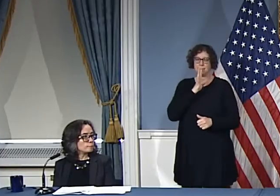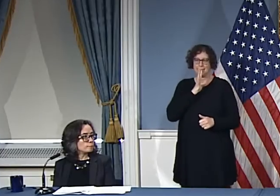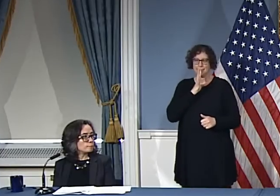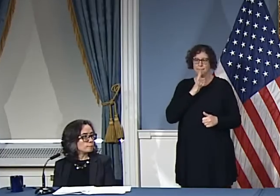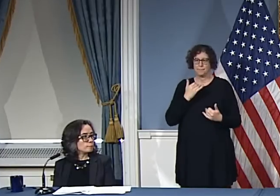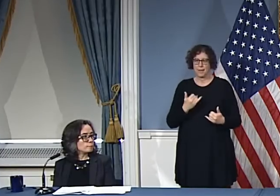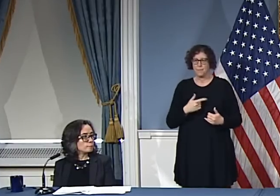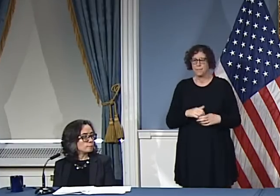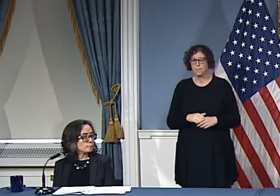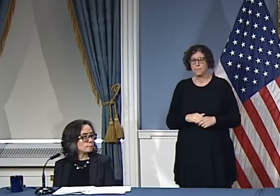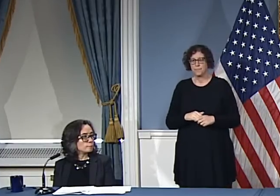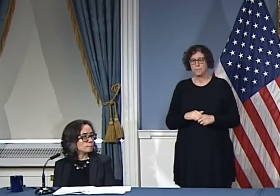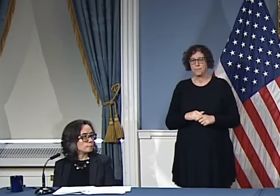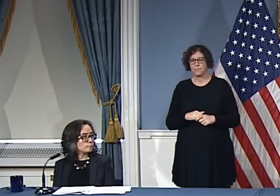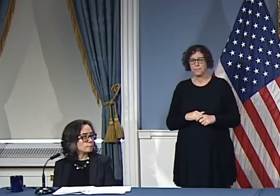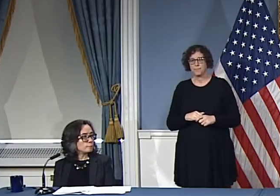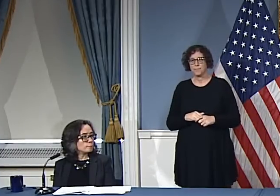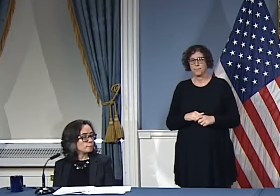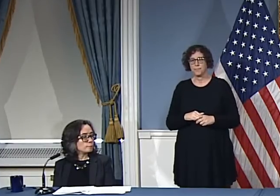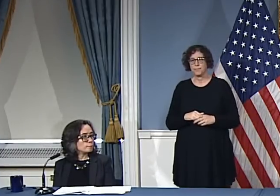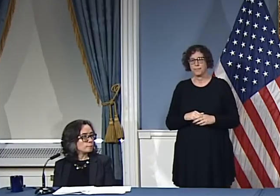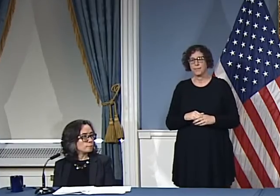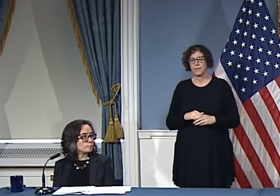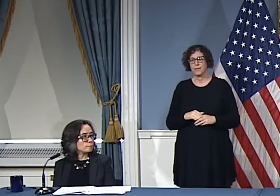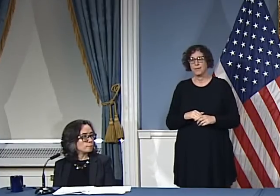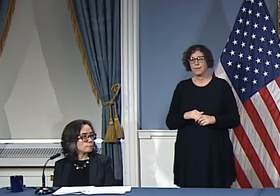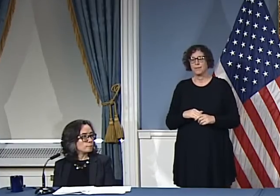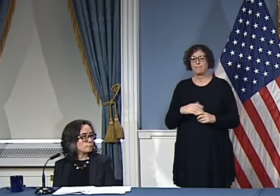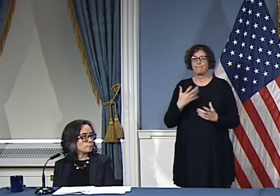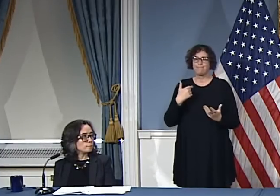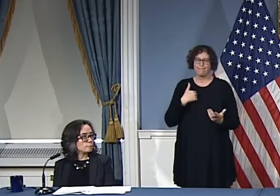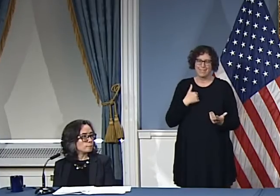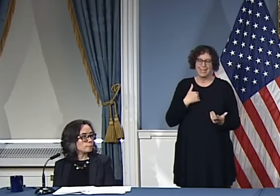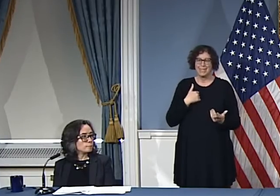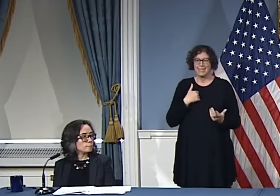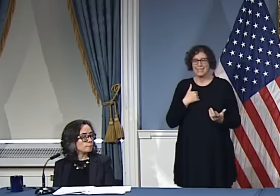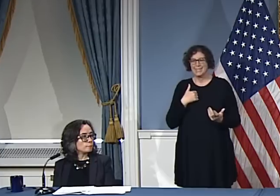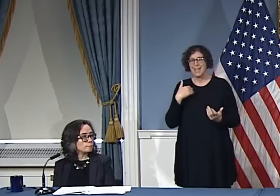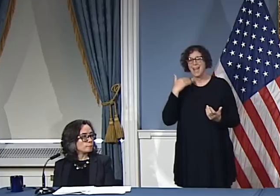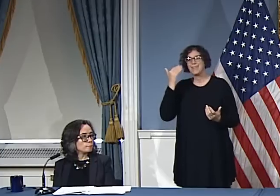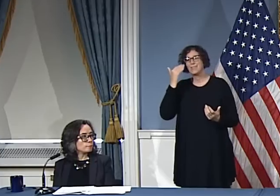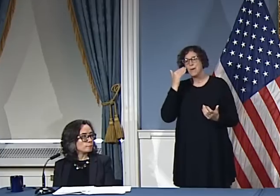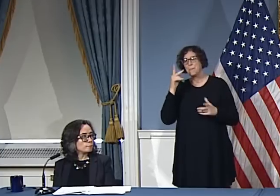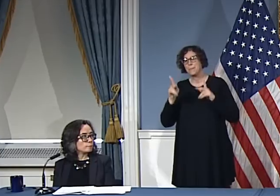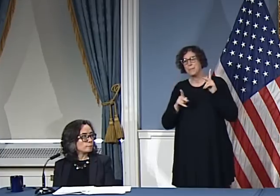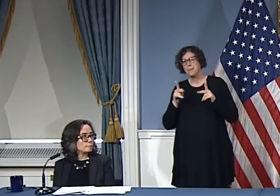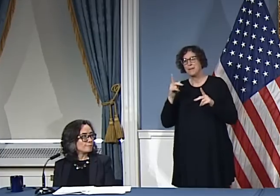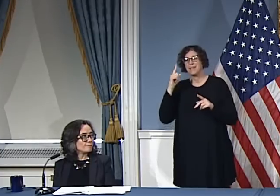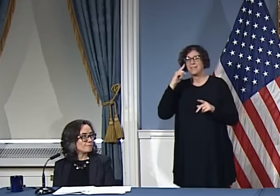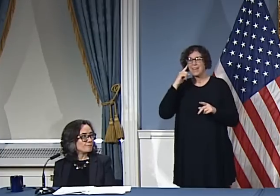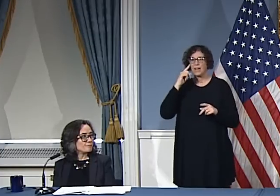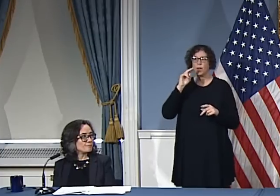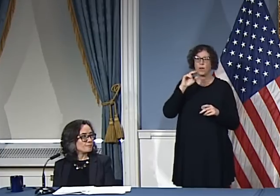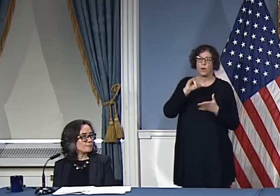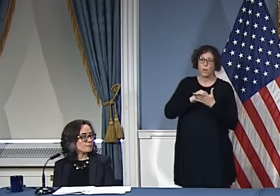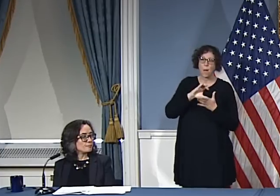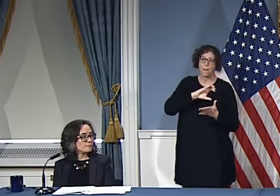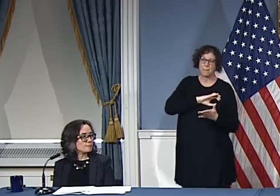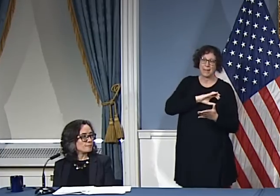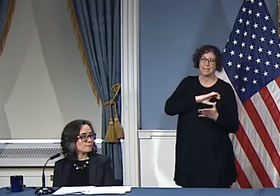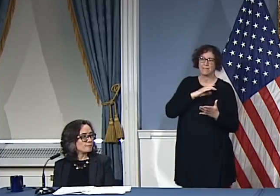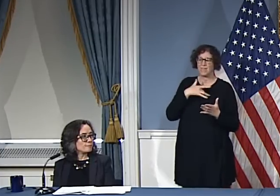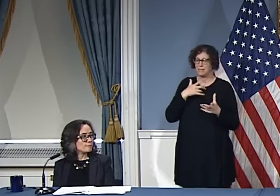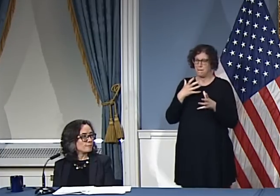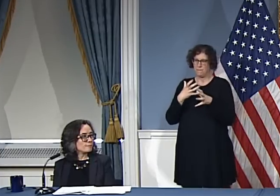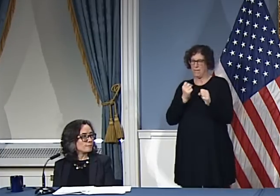and I laugh at the reputation that we have as New Yorkers of running around, running from one location to the other, bumping past each other, probably